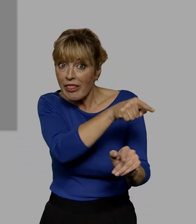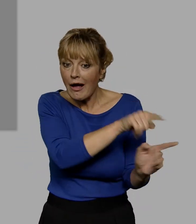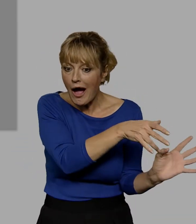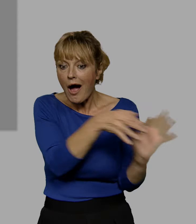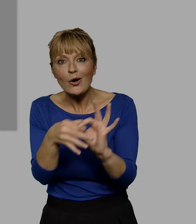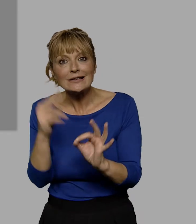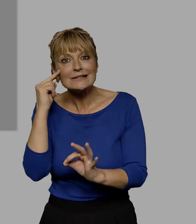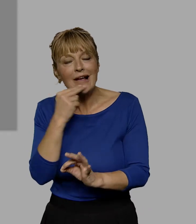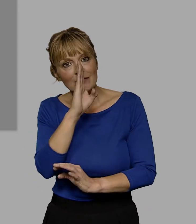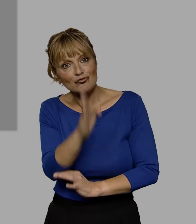contact them.